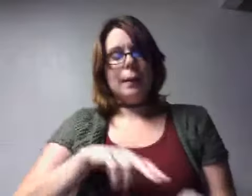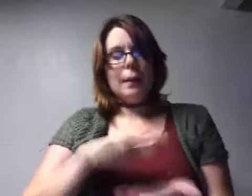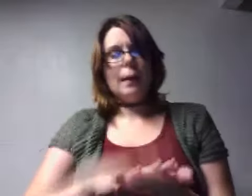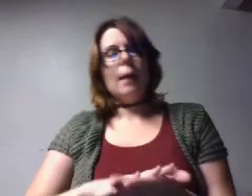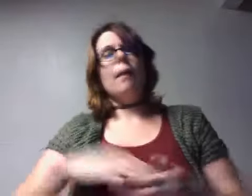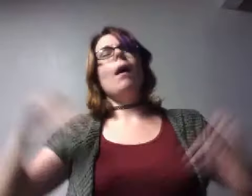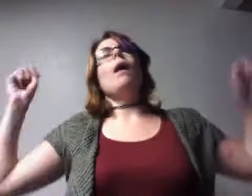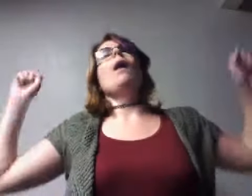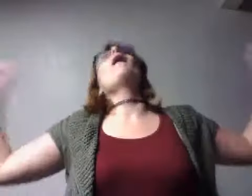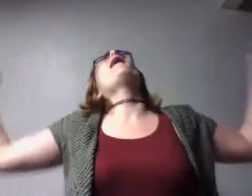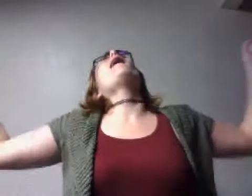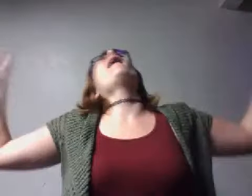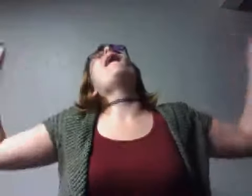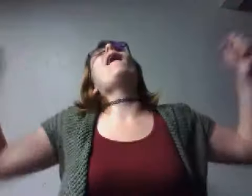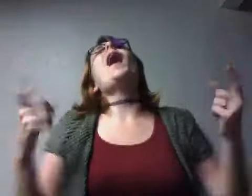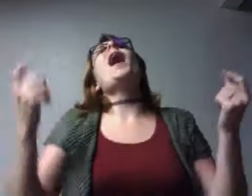are controversial or taboo.